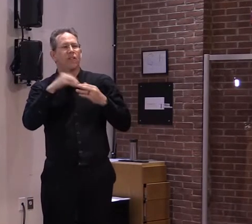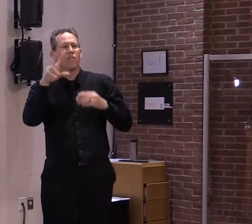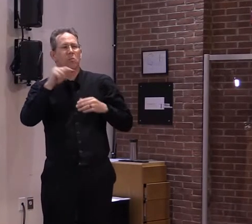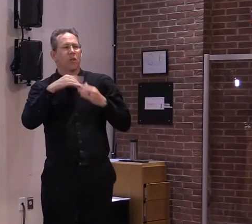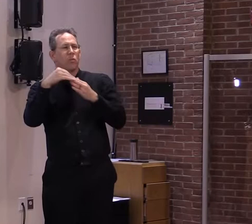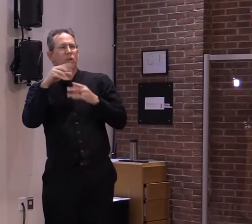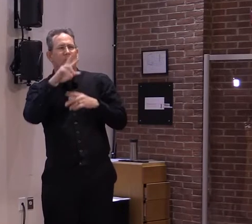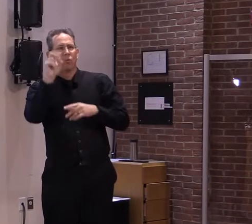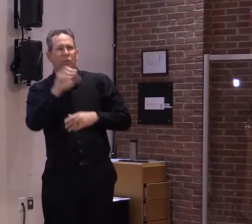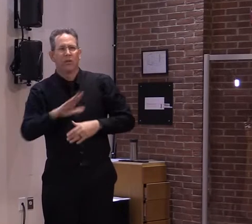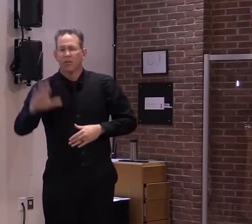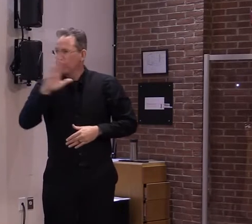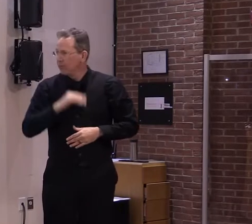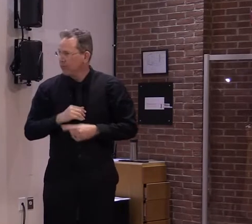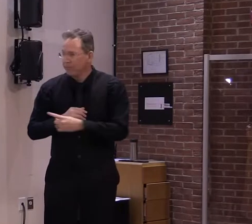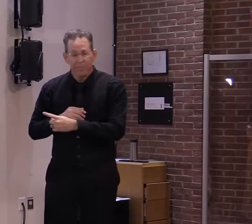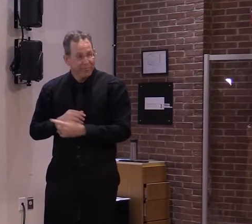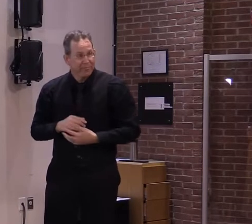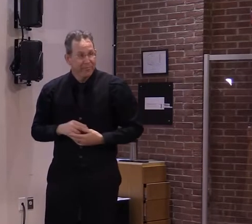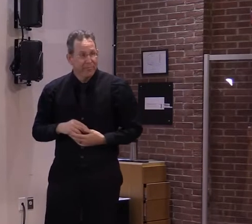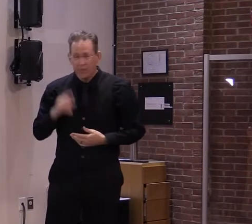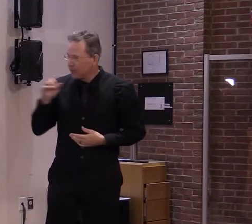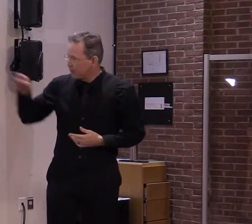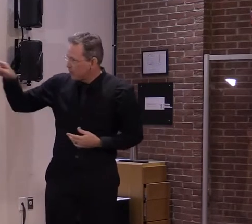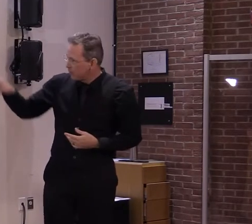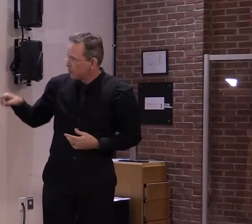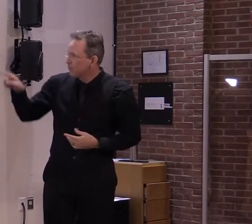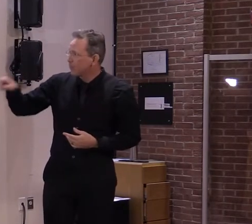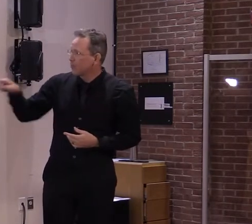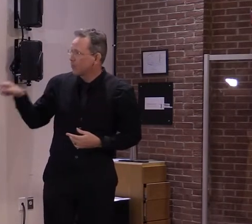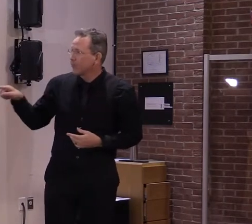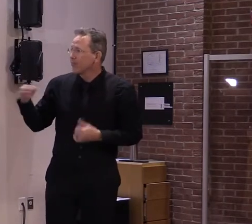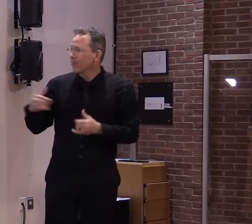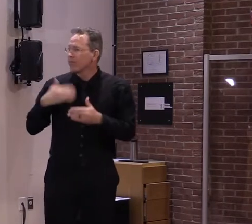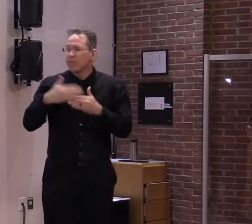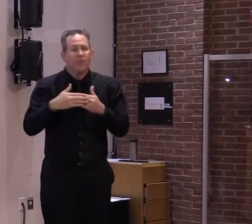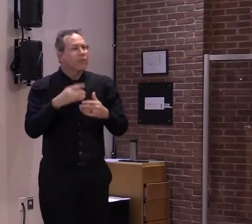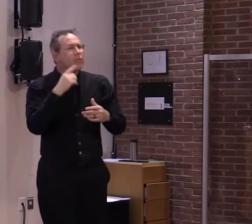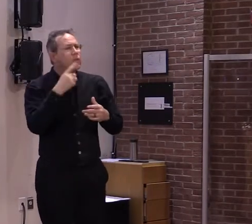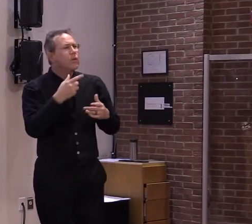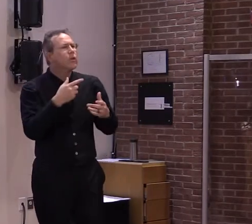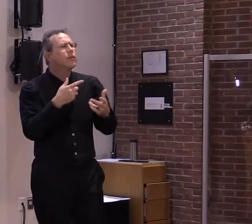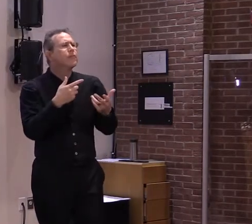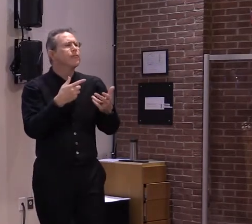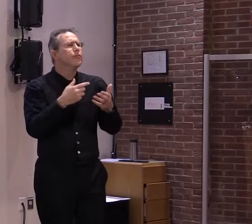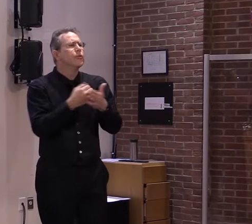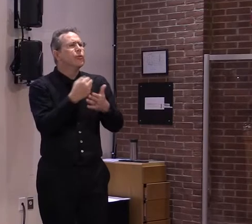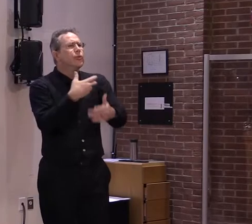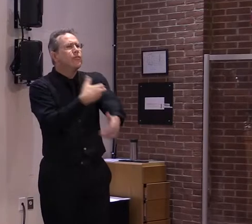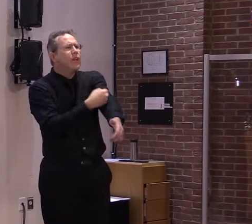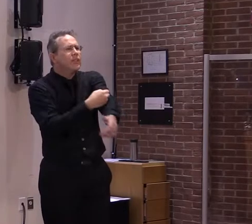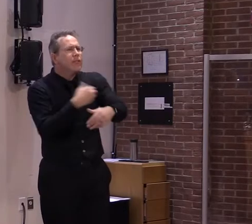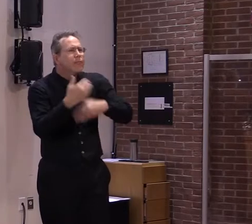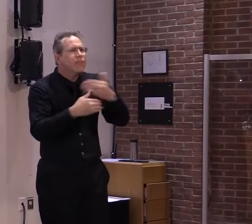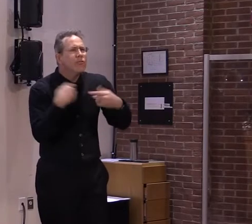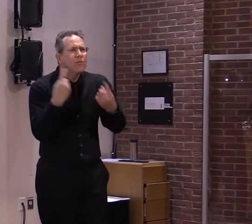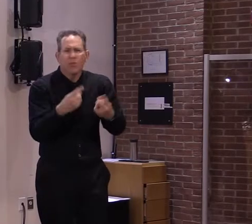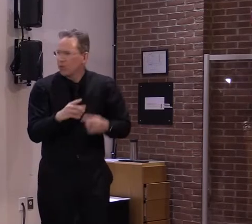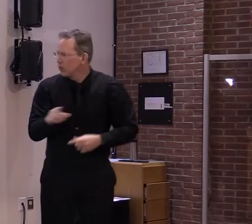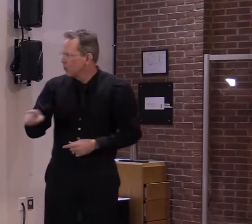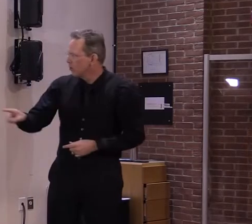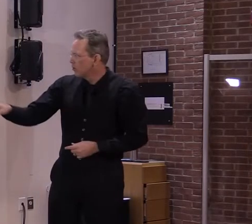population that is fully vaccinated. And we can see that the pace of vaccination has really picked up this week as